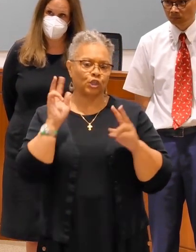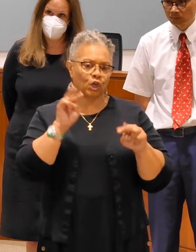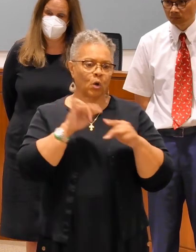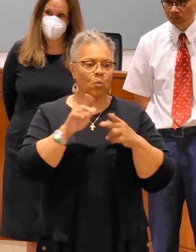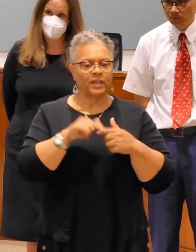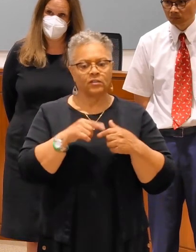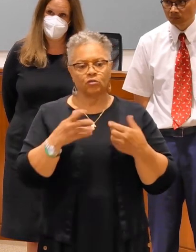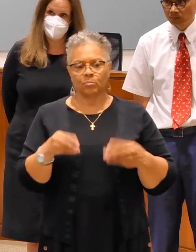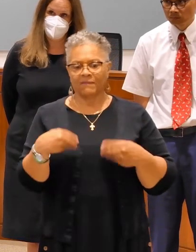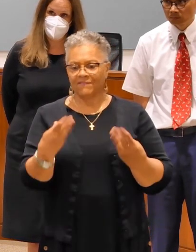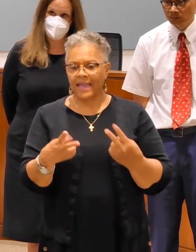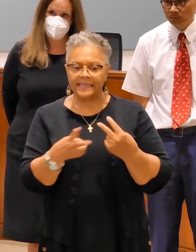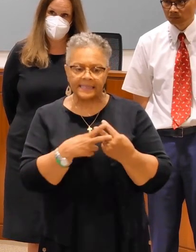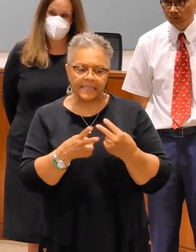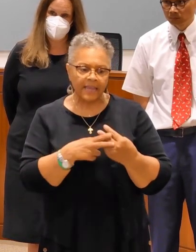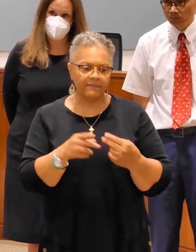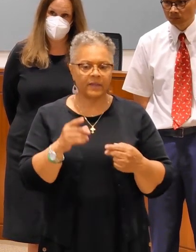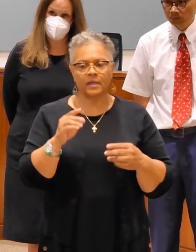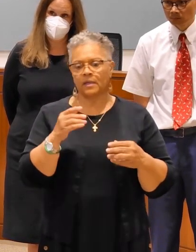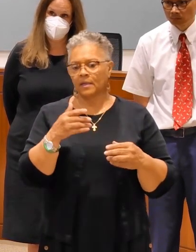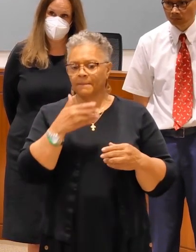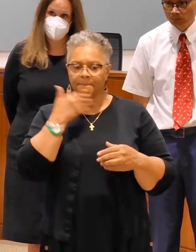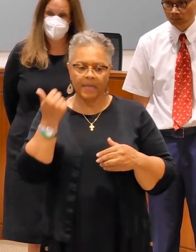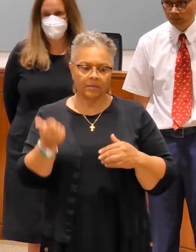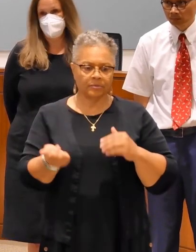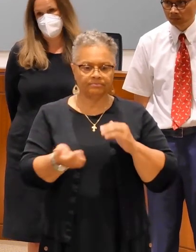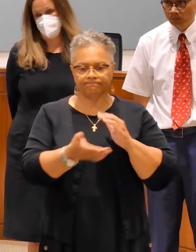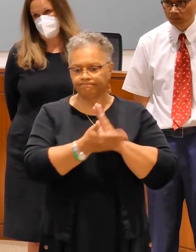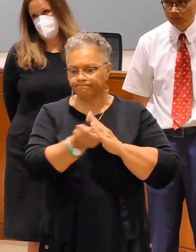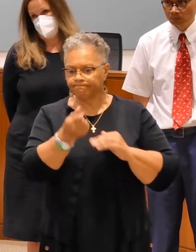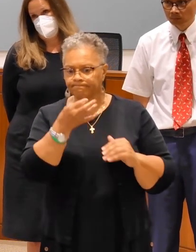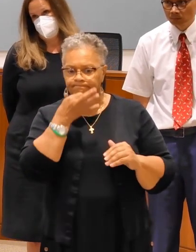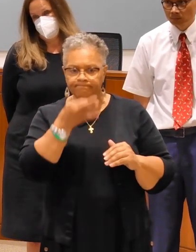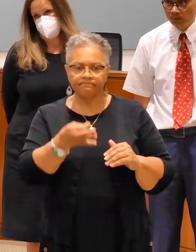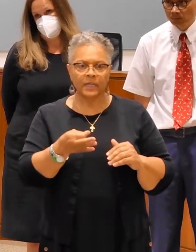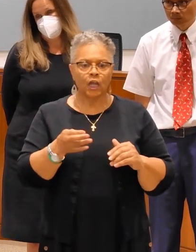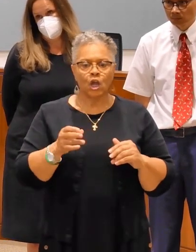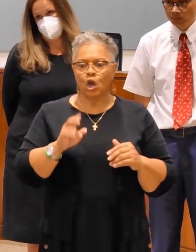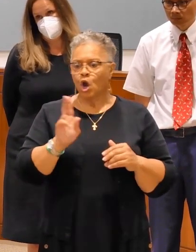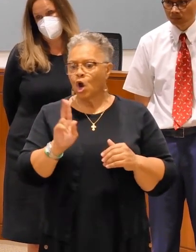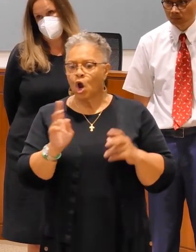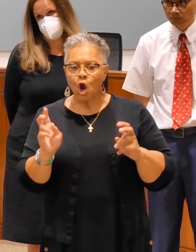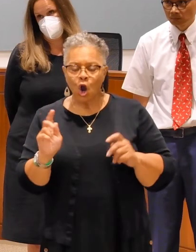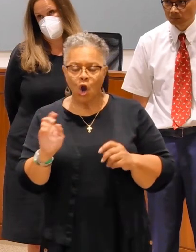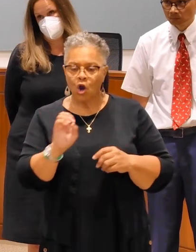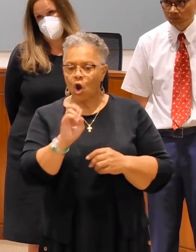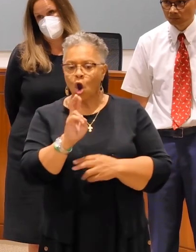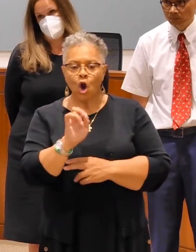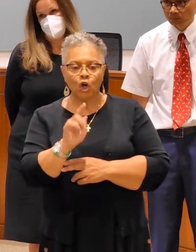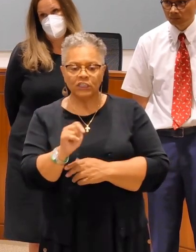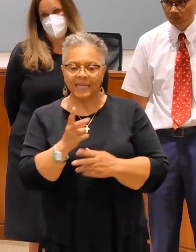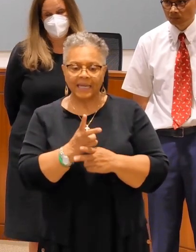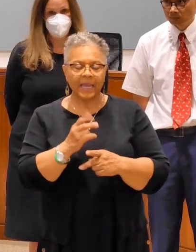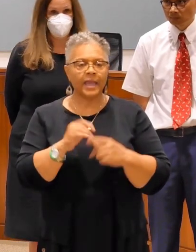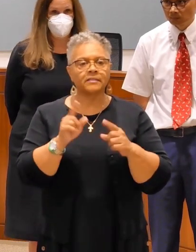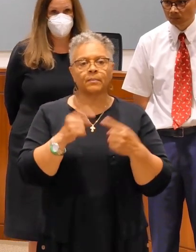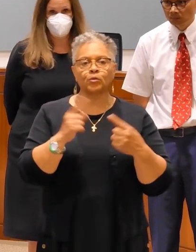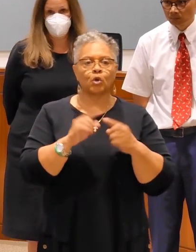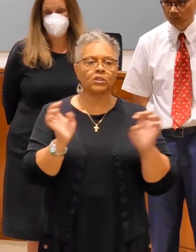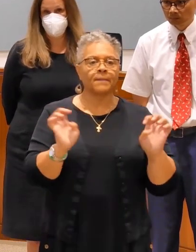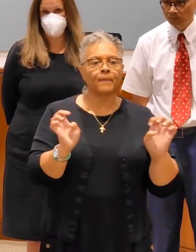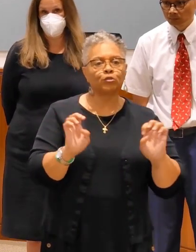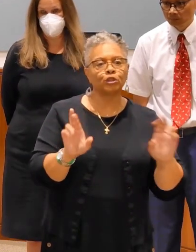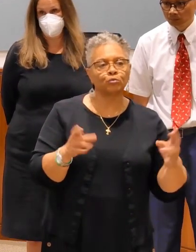more efficiencies, use of their own urgent care versus going to emergency rooms. There's all kinds of things. We have to